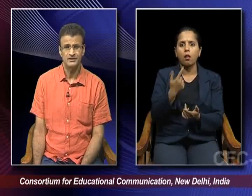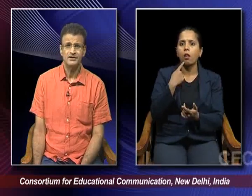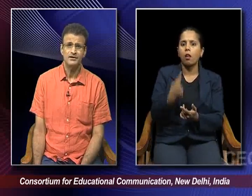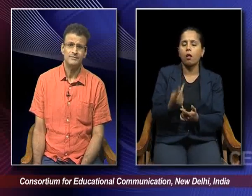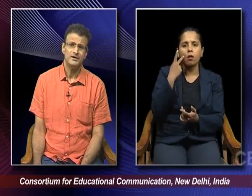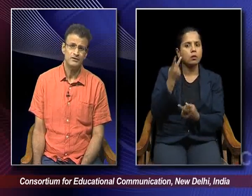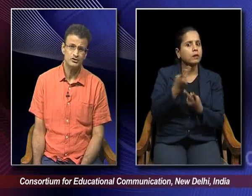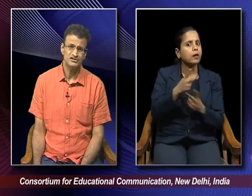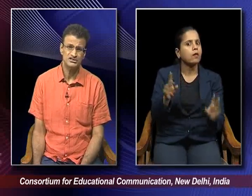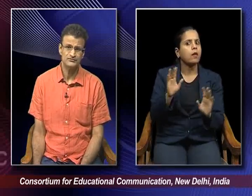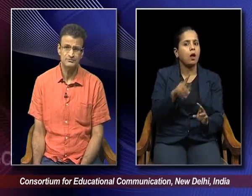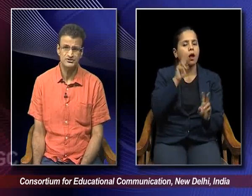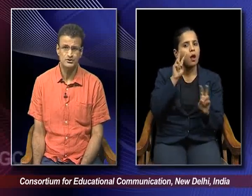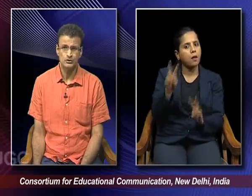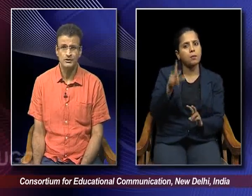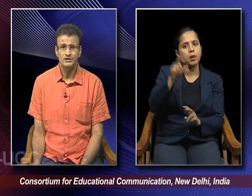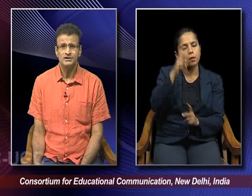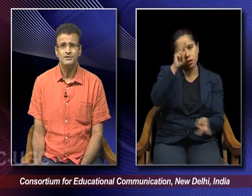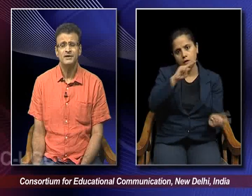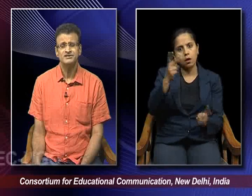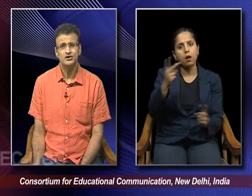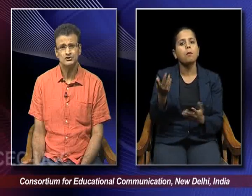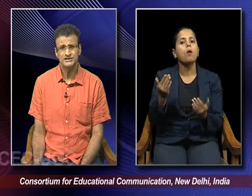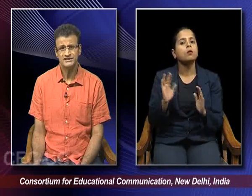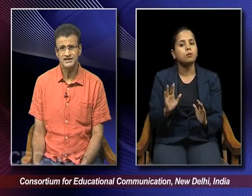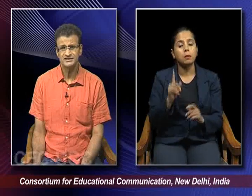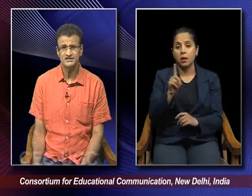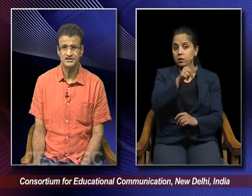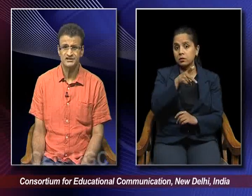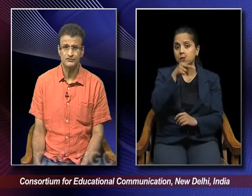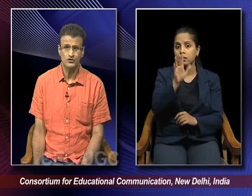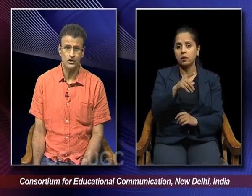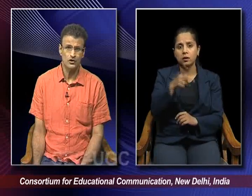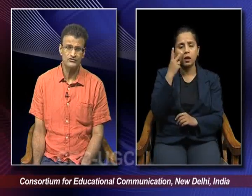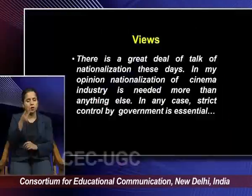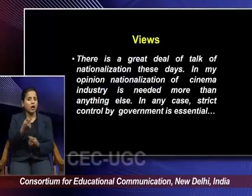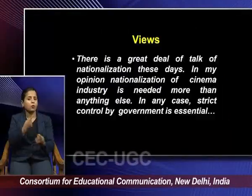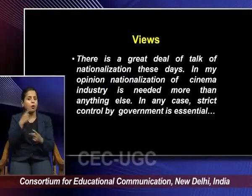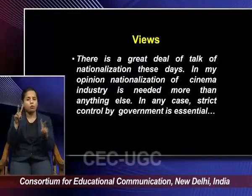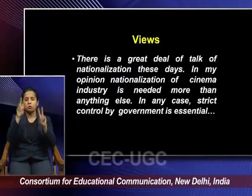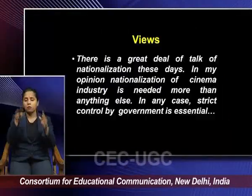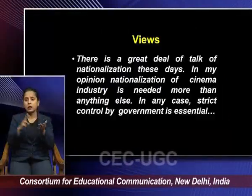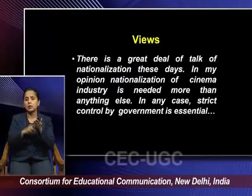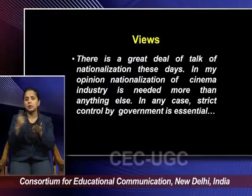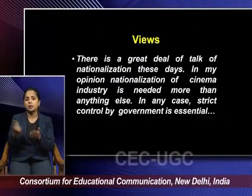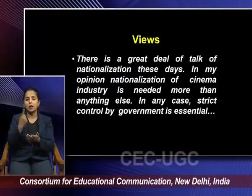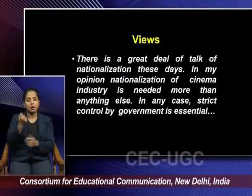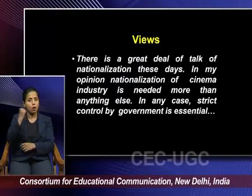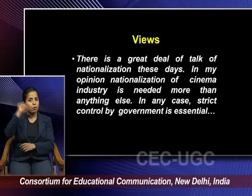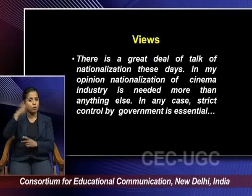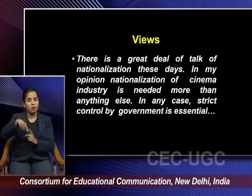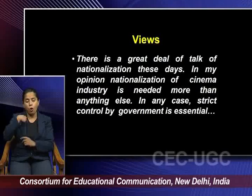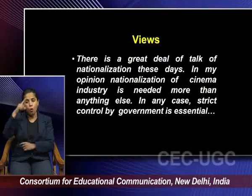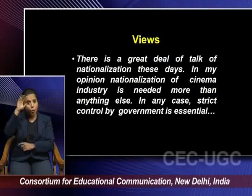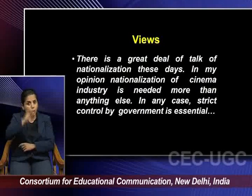way, watching these films. So she also says that there is a great deal of talk of the nationalization these days. In my opinion,